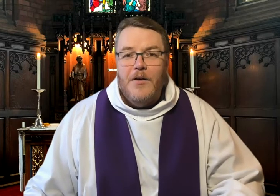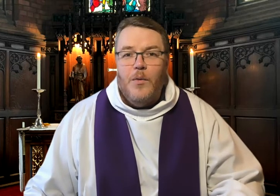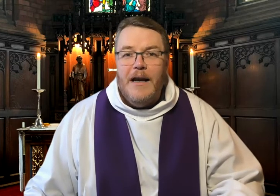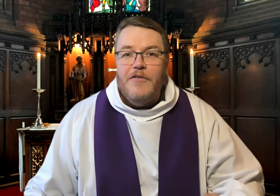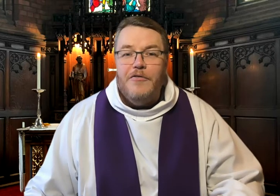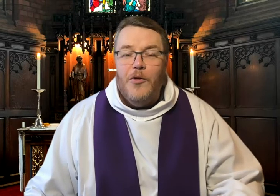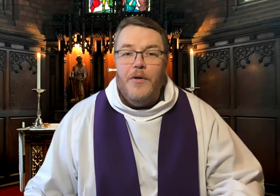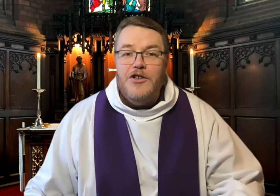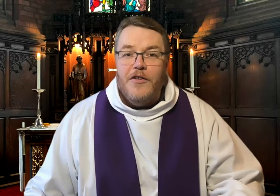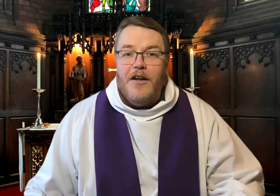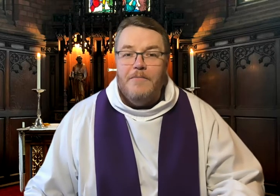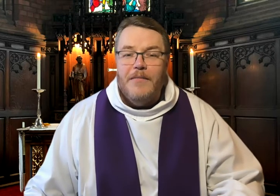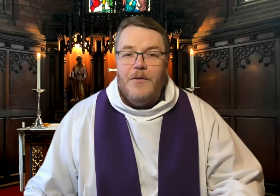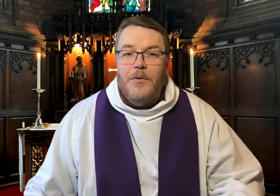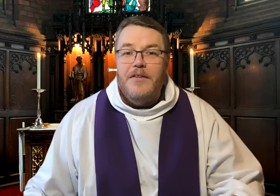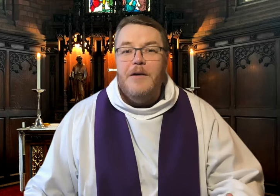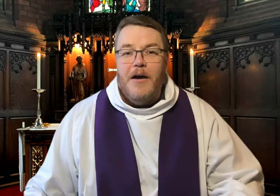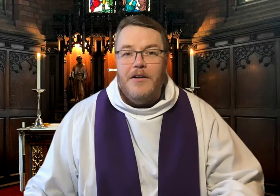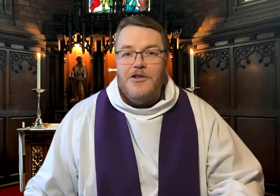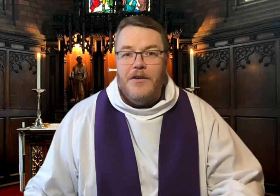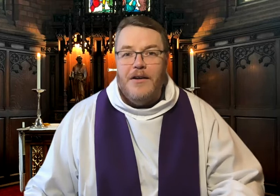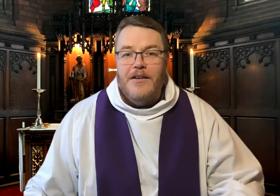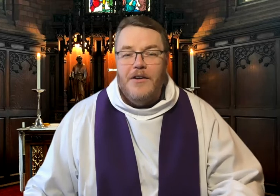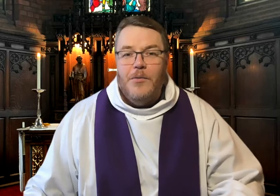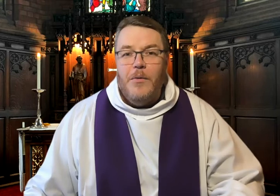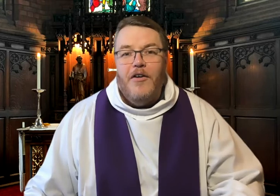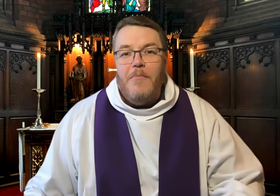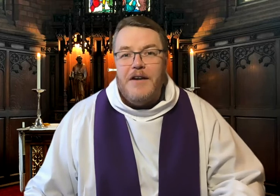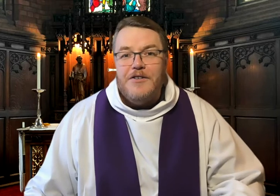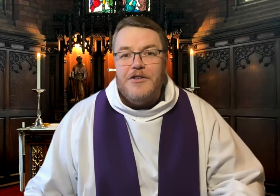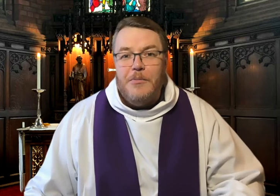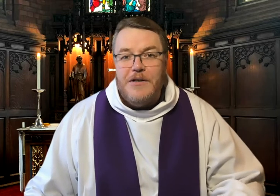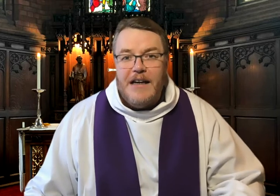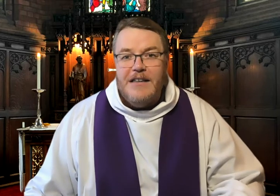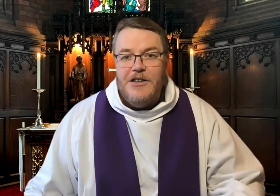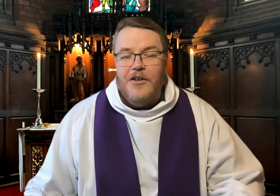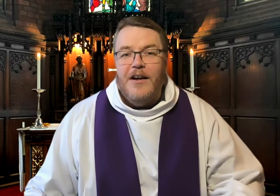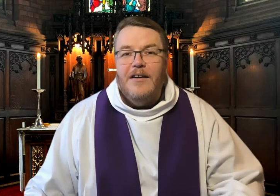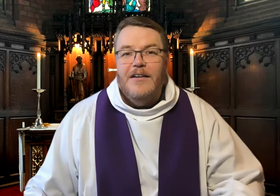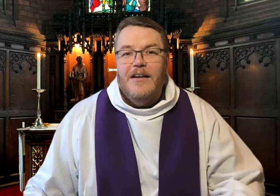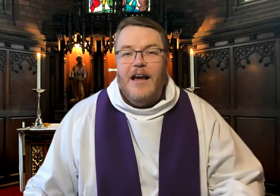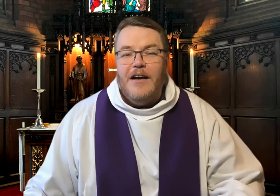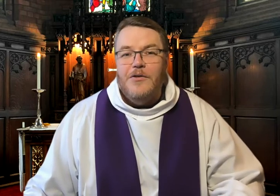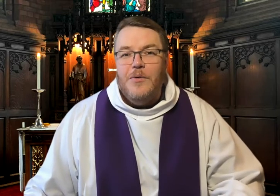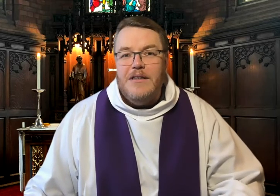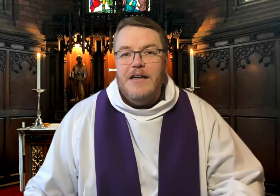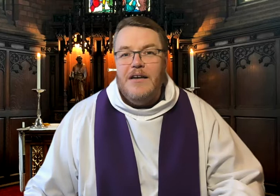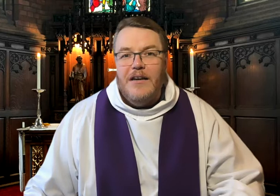We live for each other. We think about each other. We wear our masks to protect each other. And we seek each